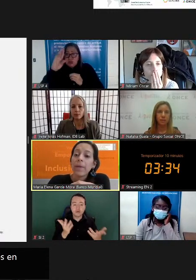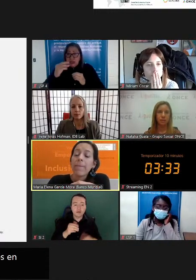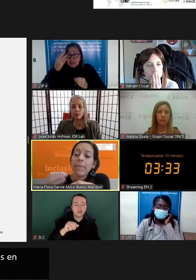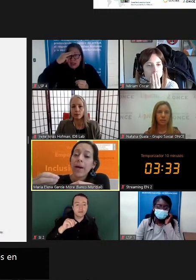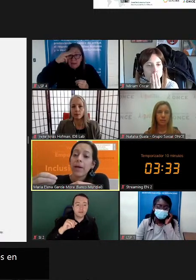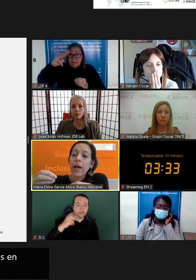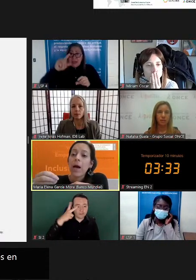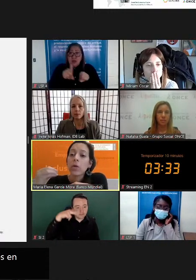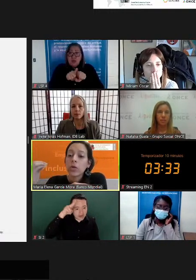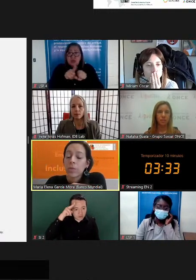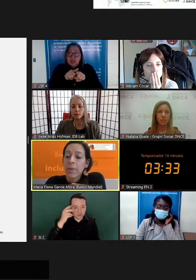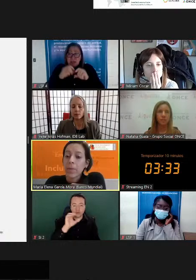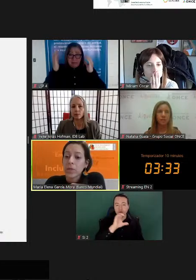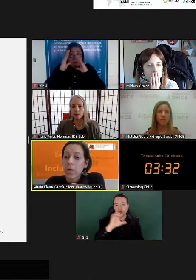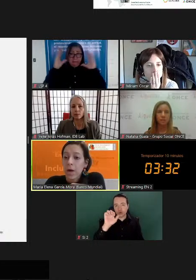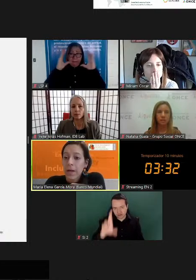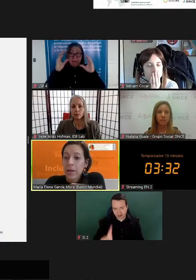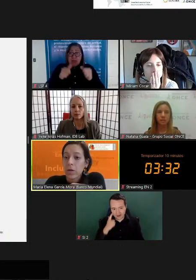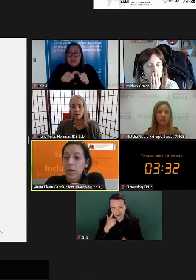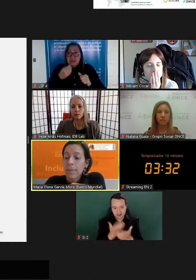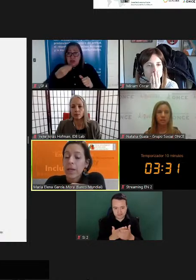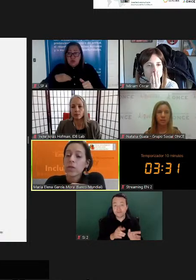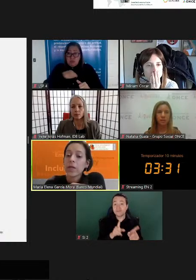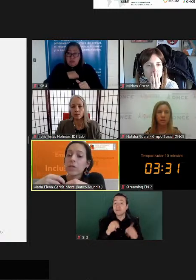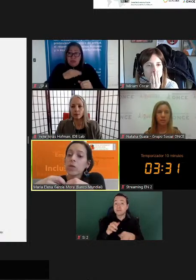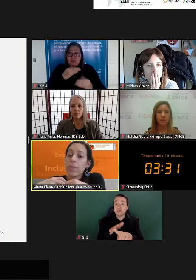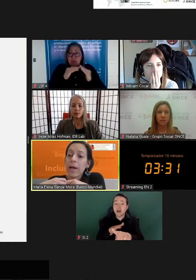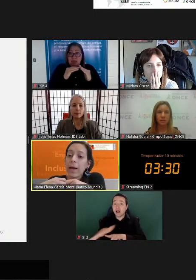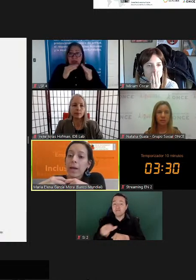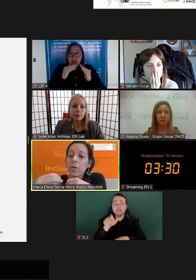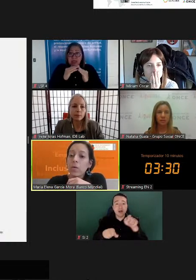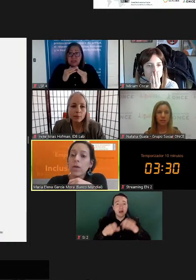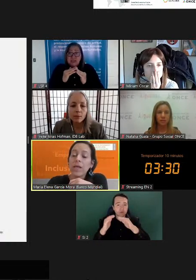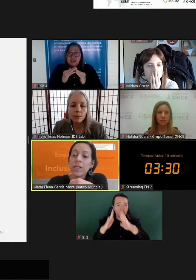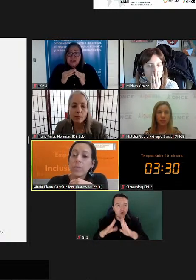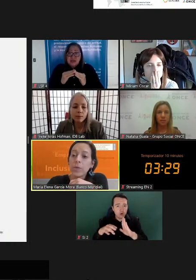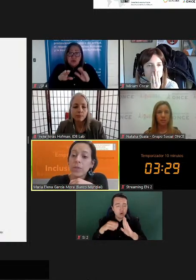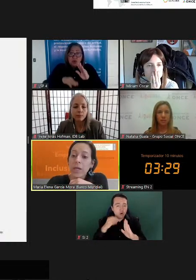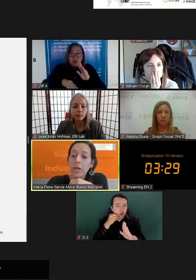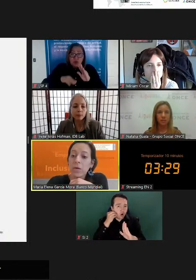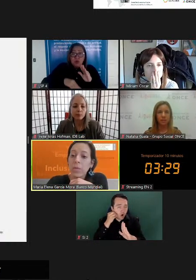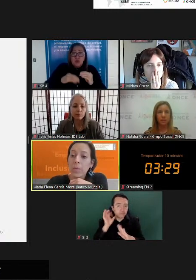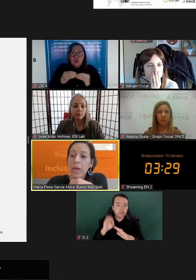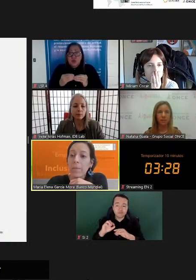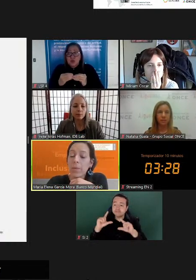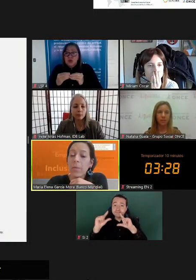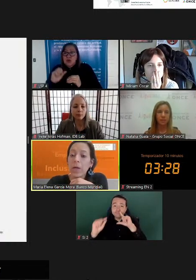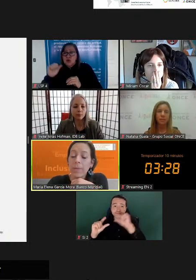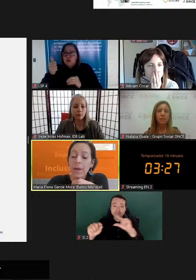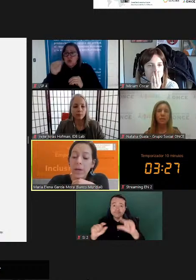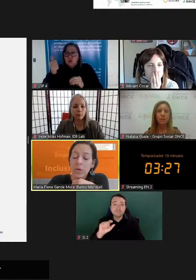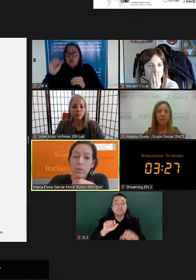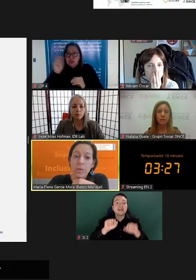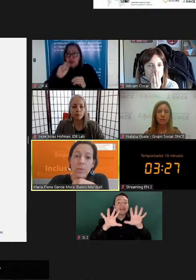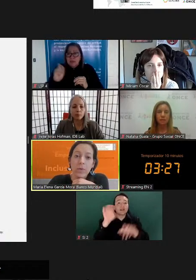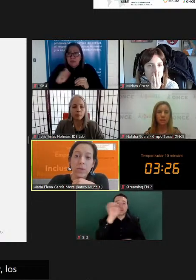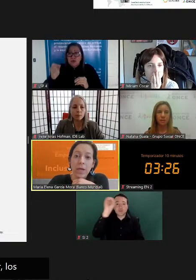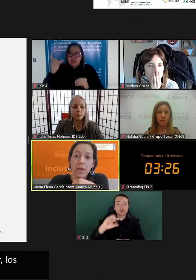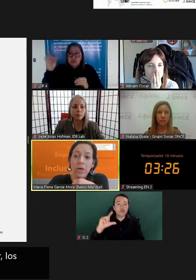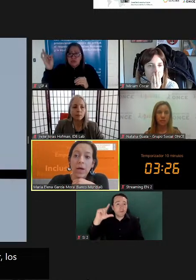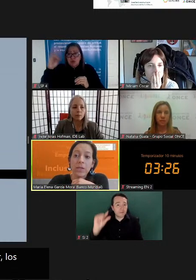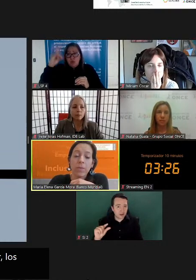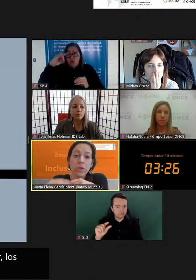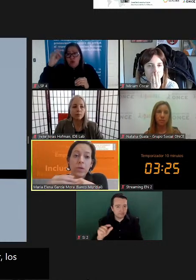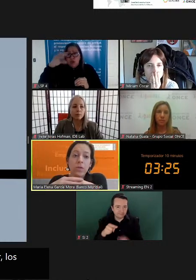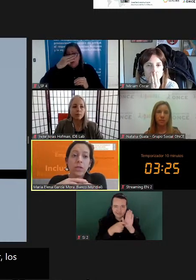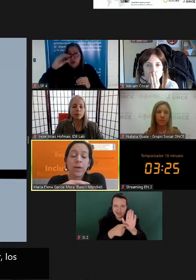disabilities is in homes such as in costa rica and mexico and this has an impact in other home members where